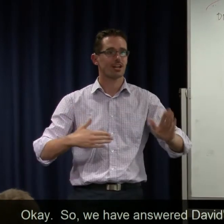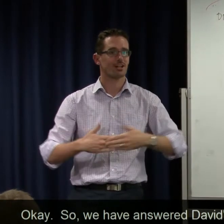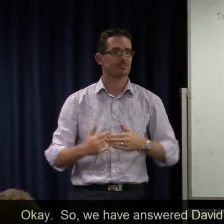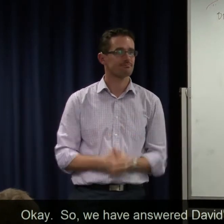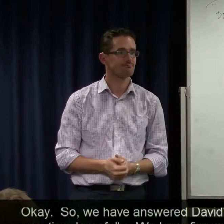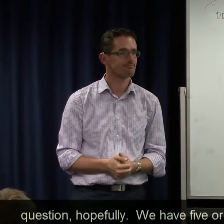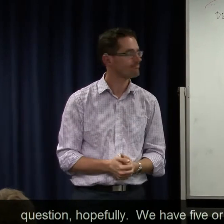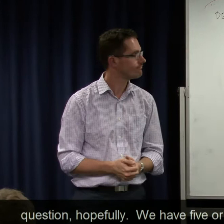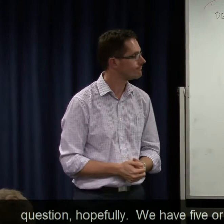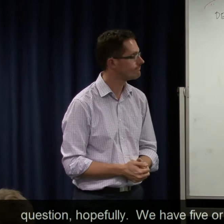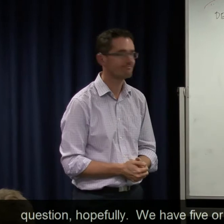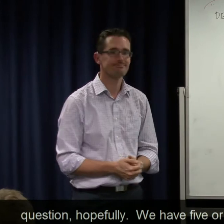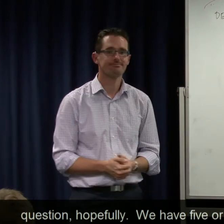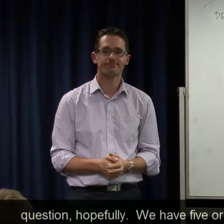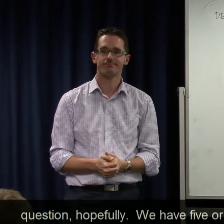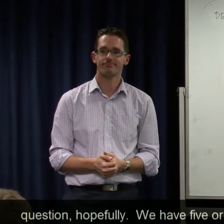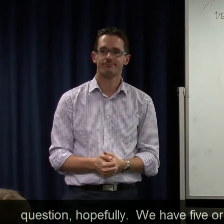or questions before we close.